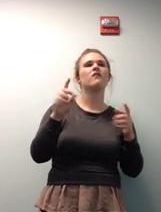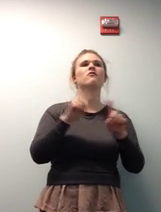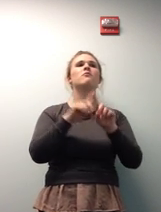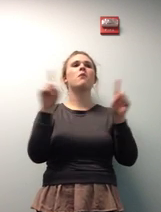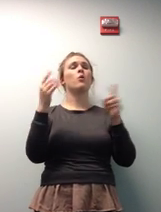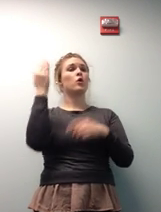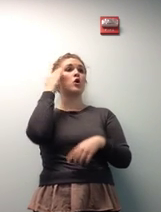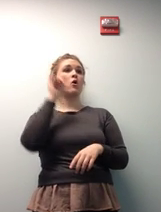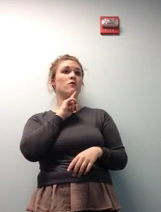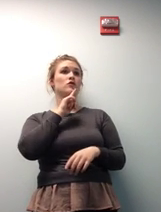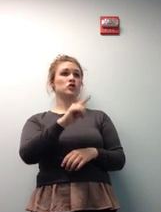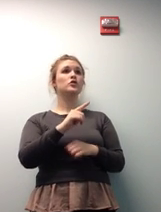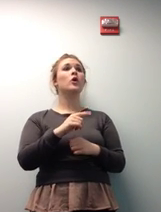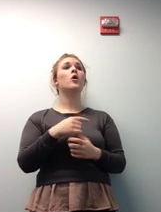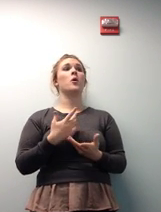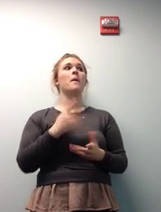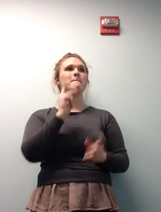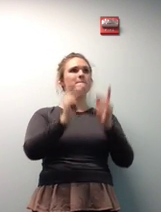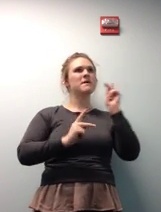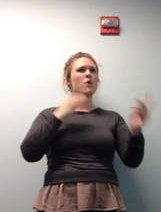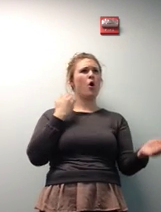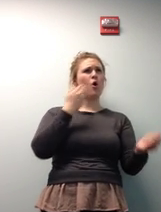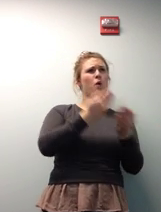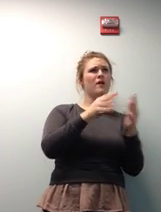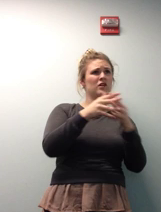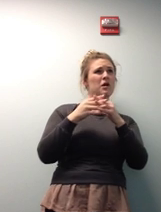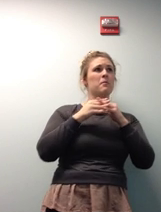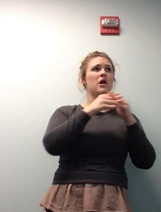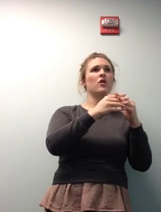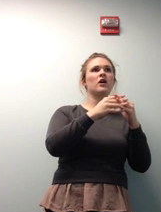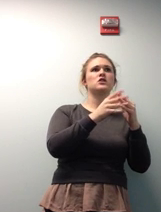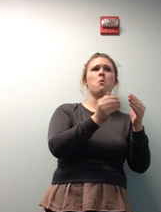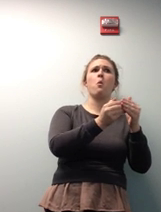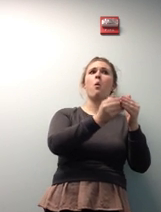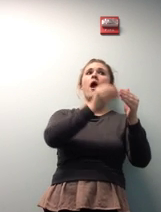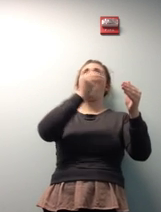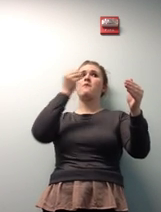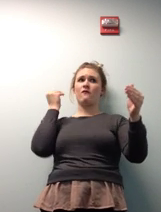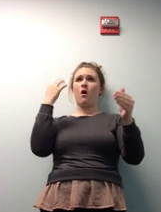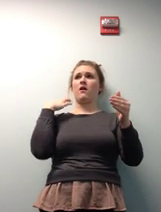is that people were in the Americas long before Christopher Columbus or the Vikings.